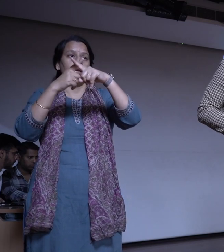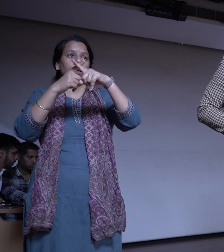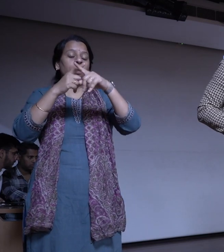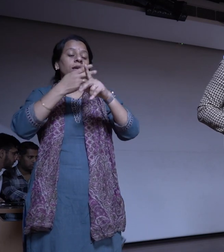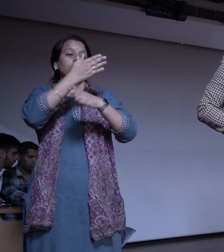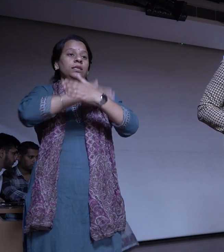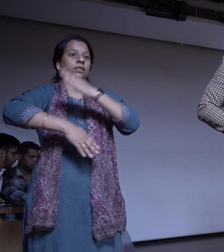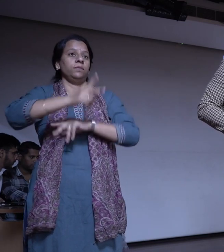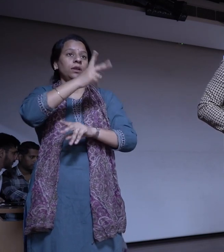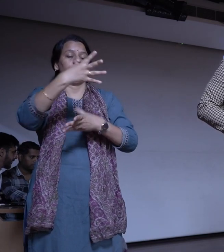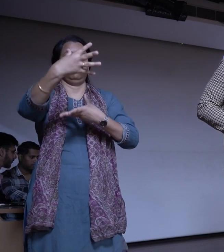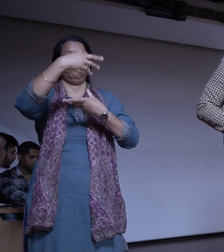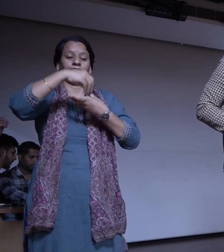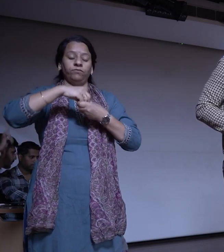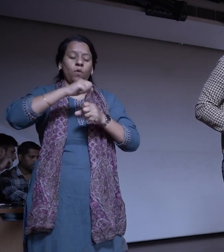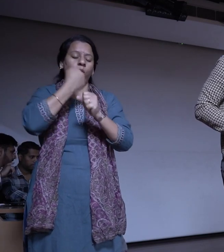dis